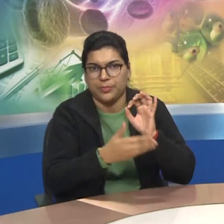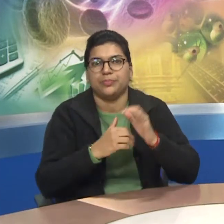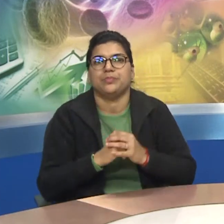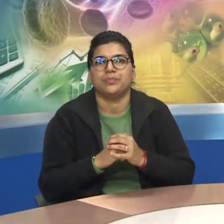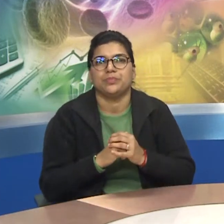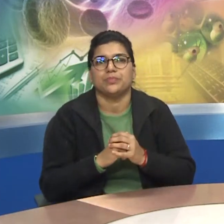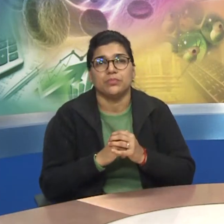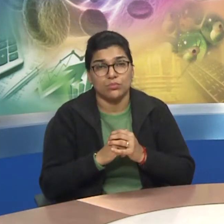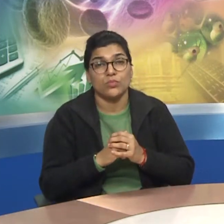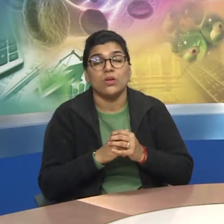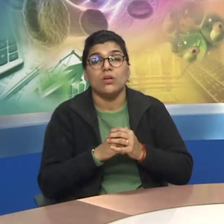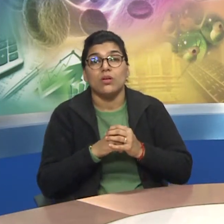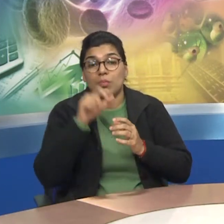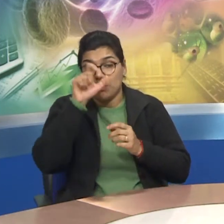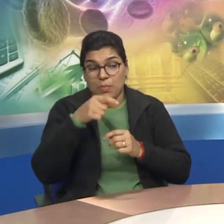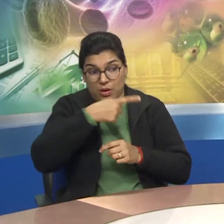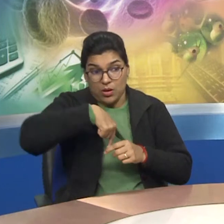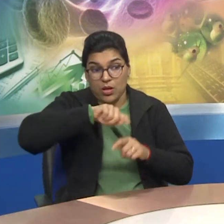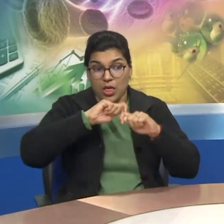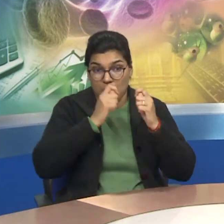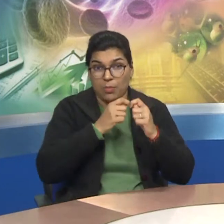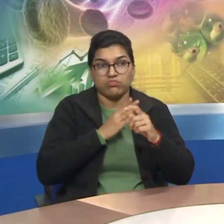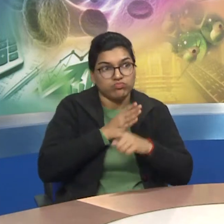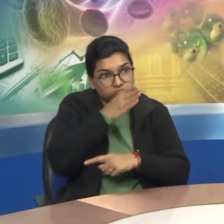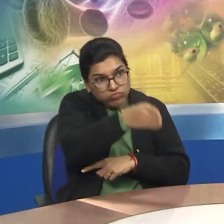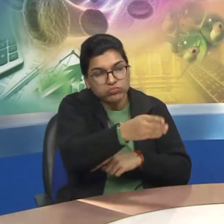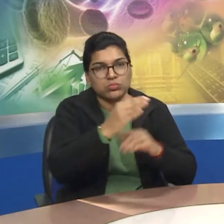You must be aware about the Earth Hour.